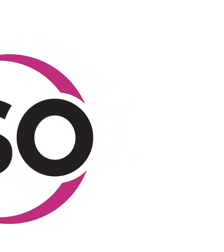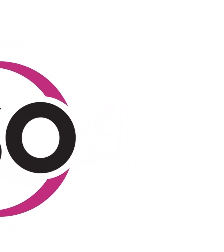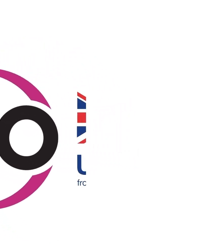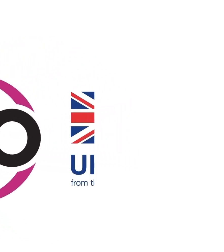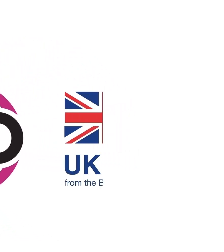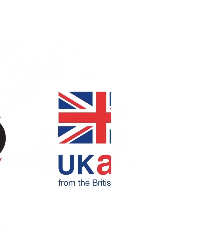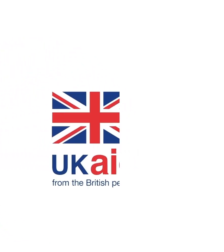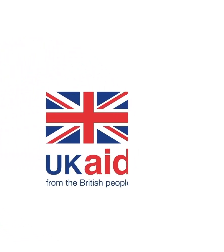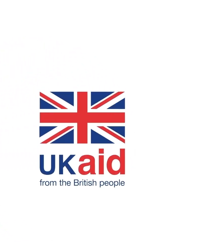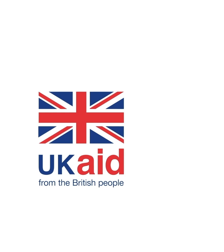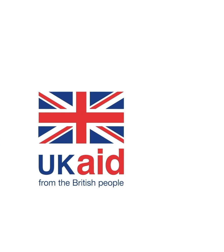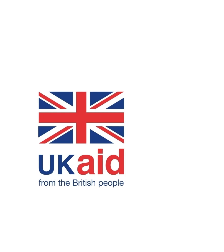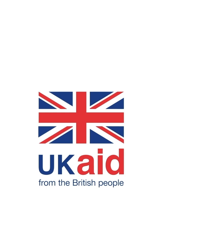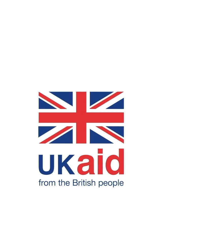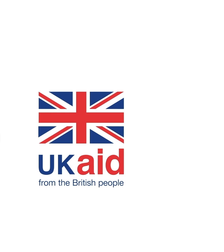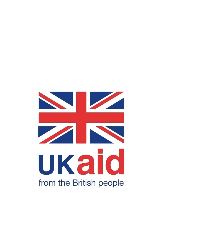VSO. UK, aid.